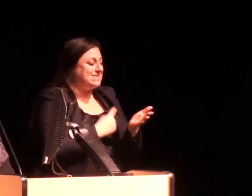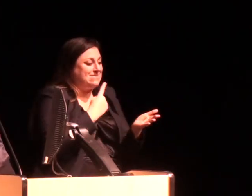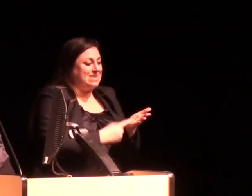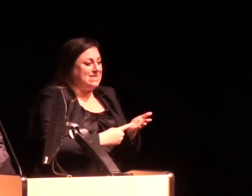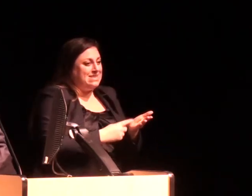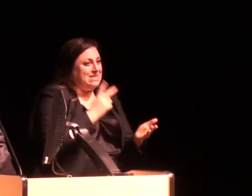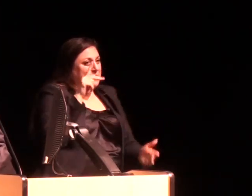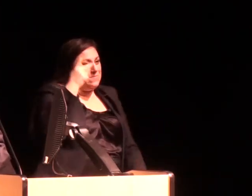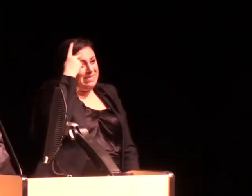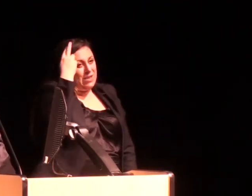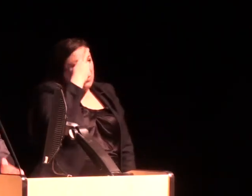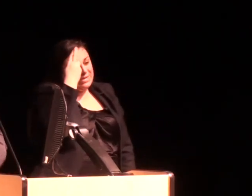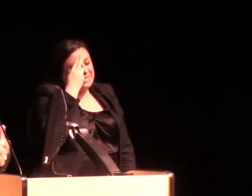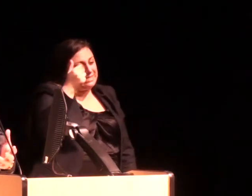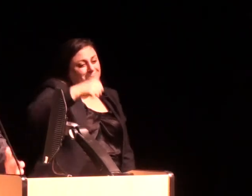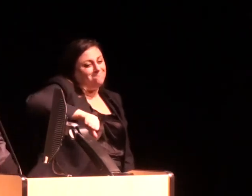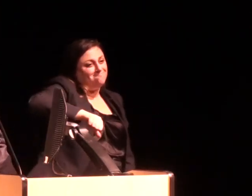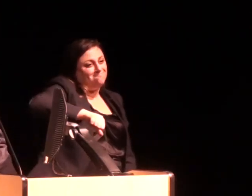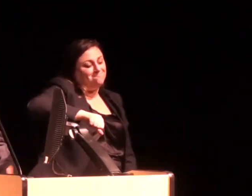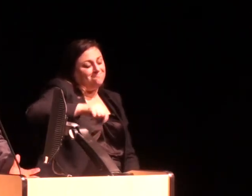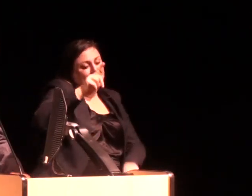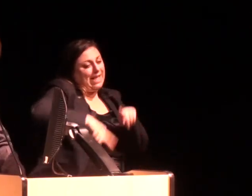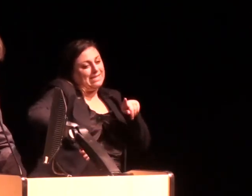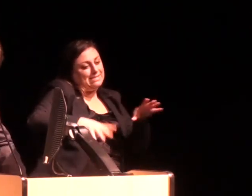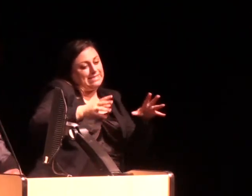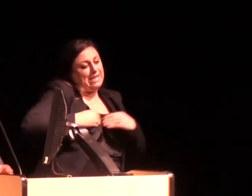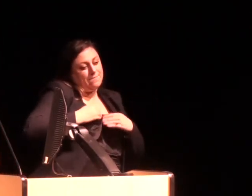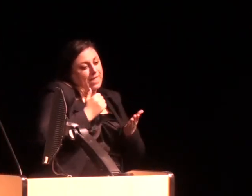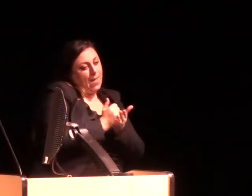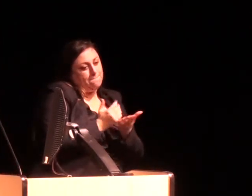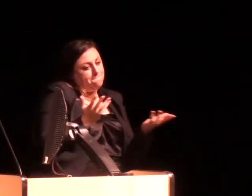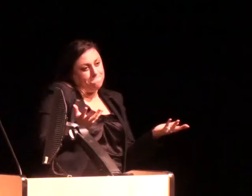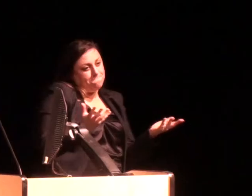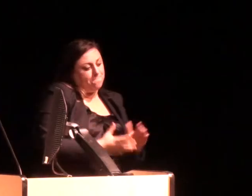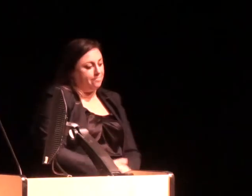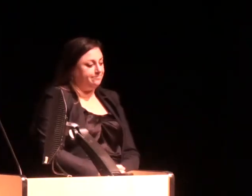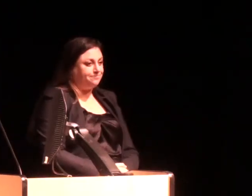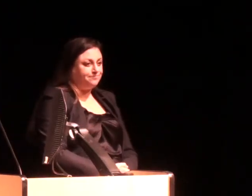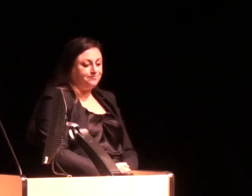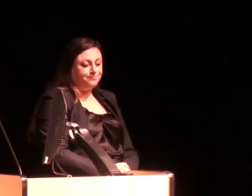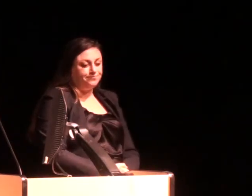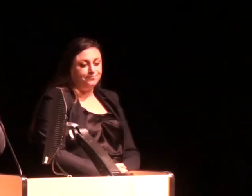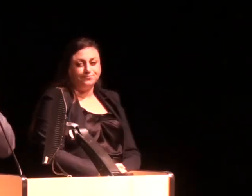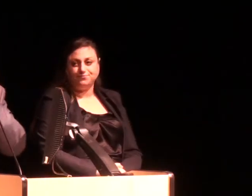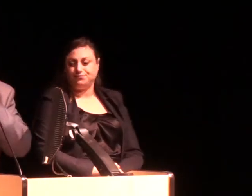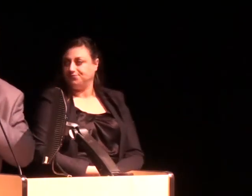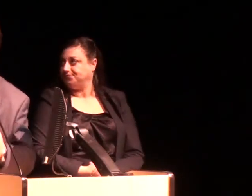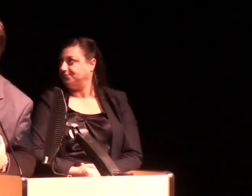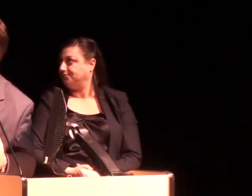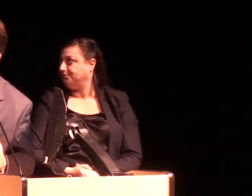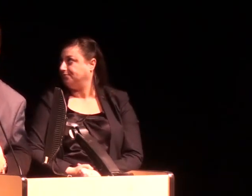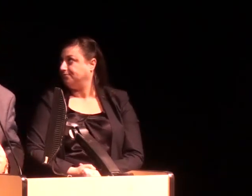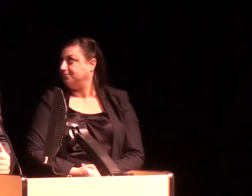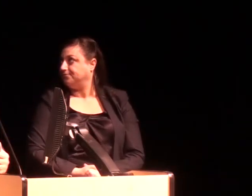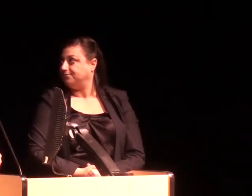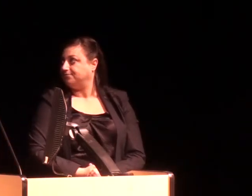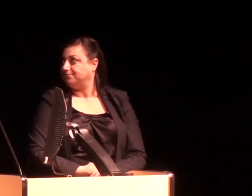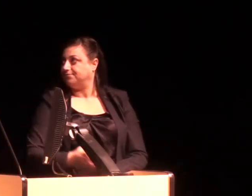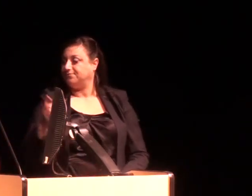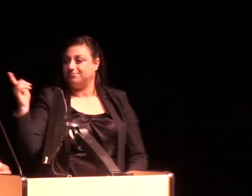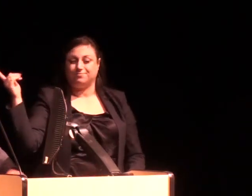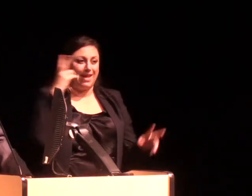they say it's politics, it's not real help. And I like to, this is from my Twitter account,